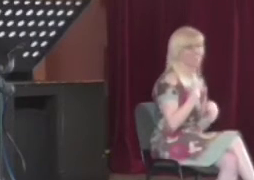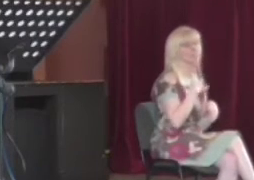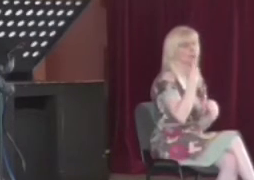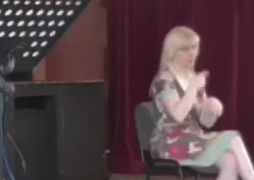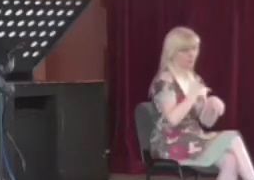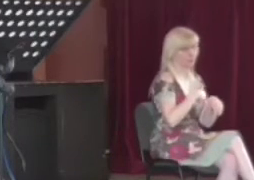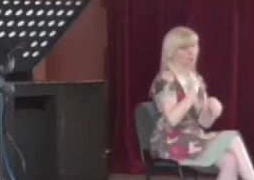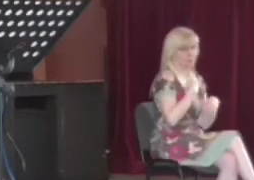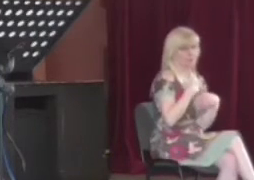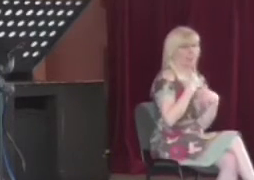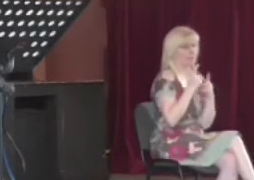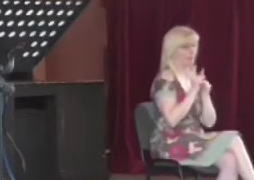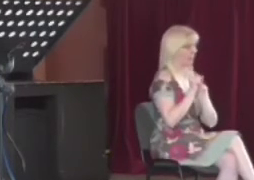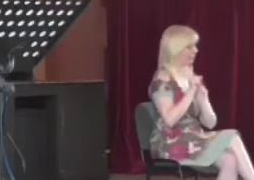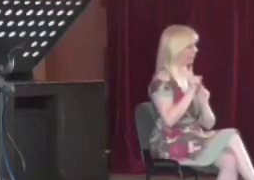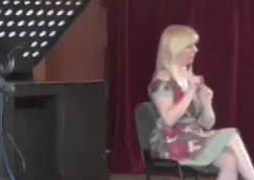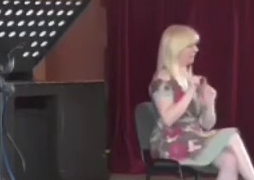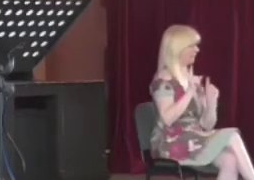but